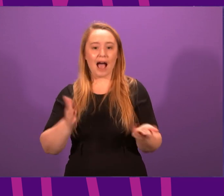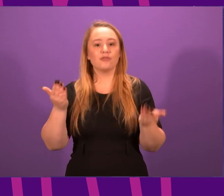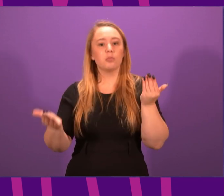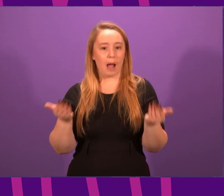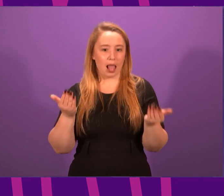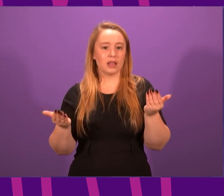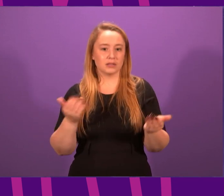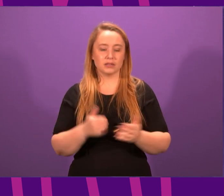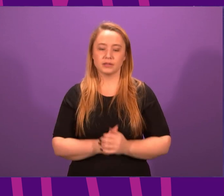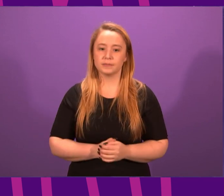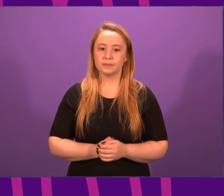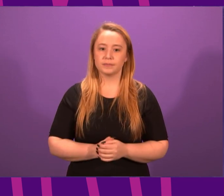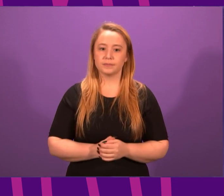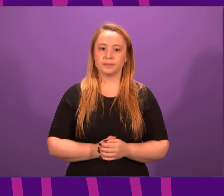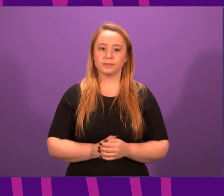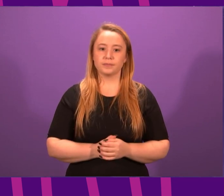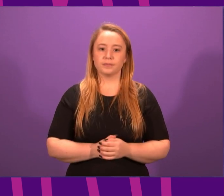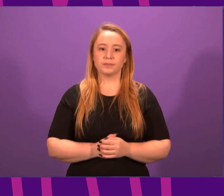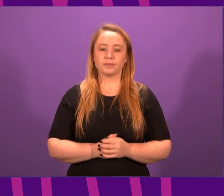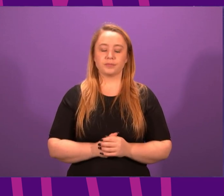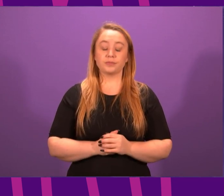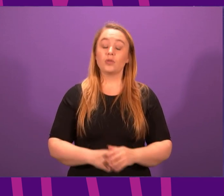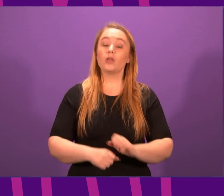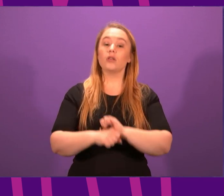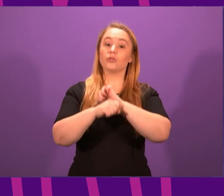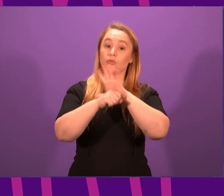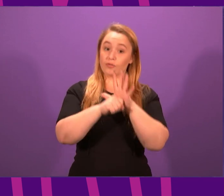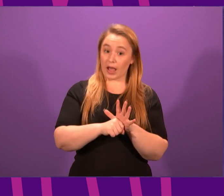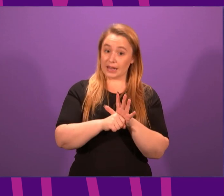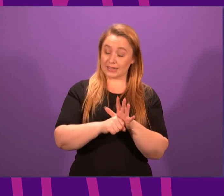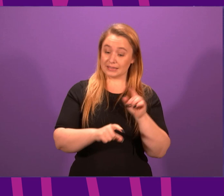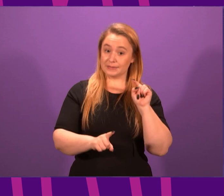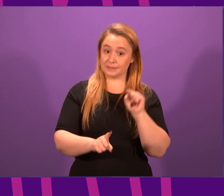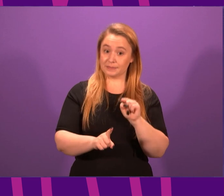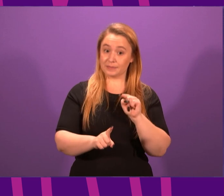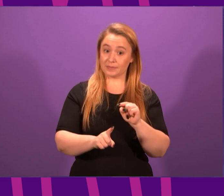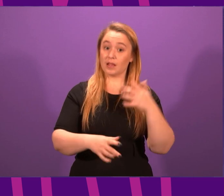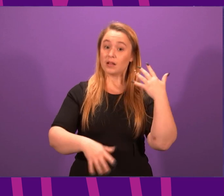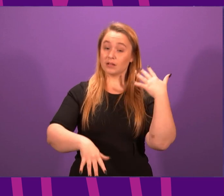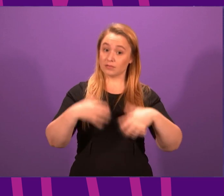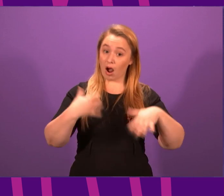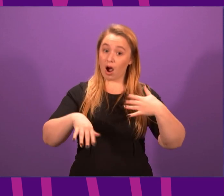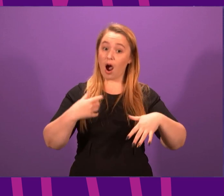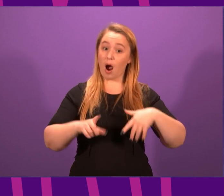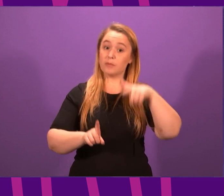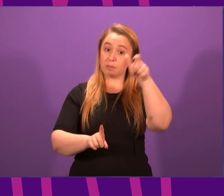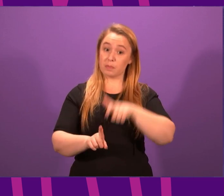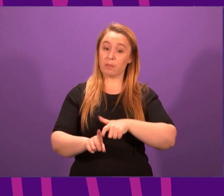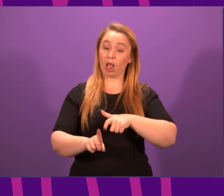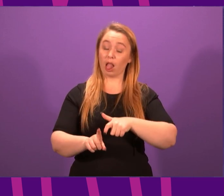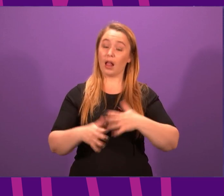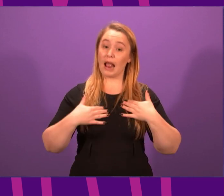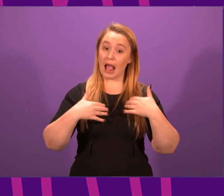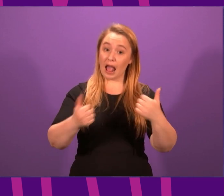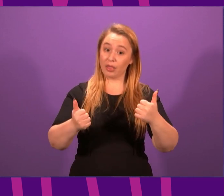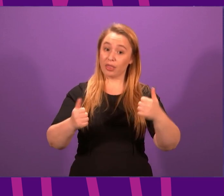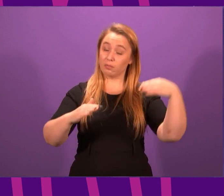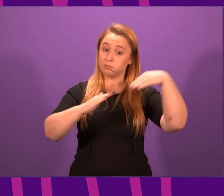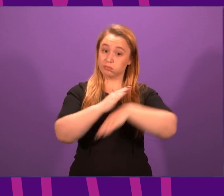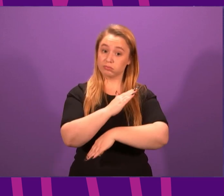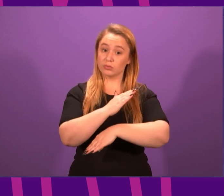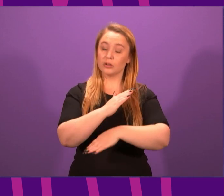set. As I was saying, the virus we know does direct harm to human life and health, and we must minimise